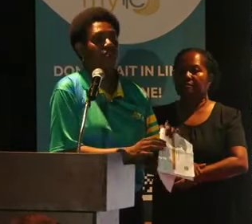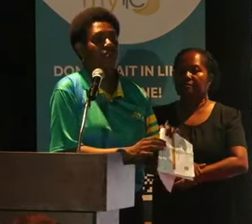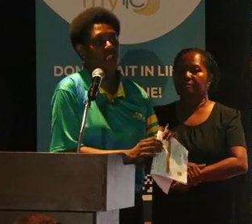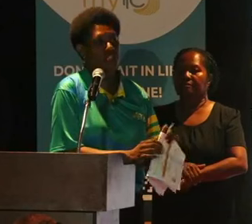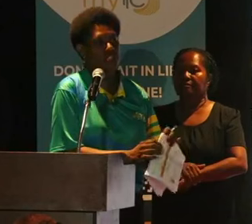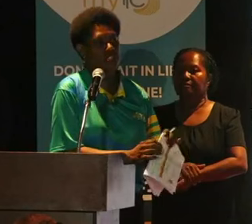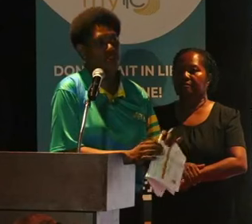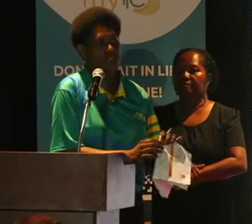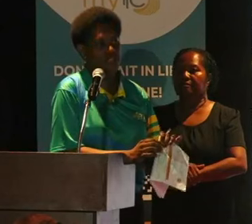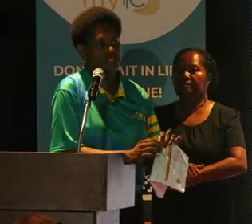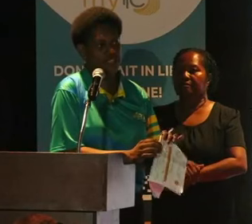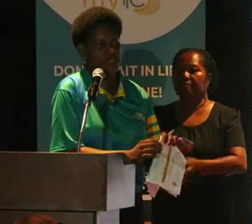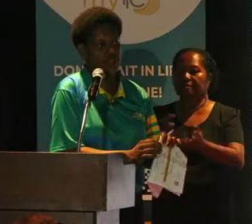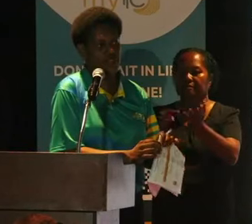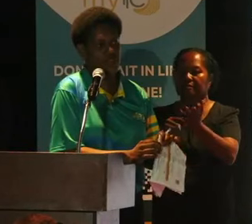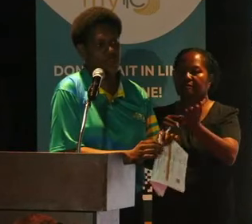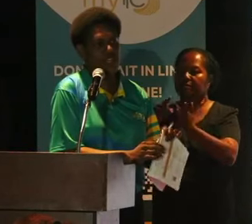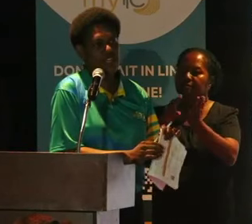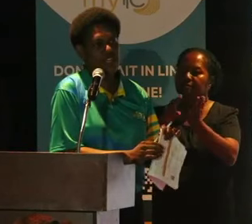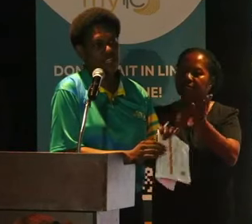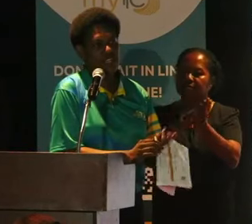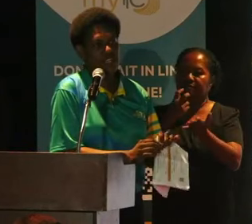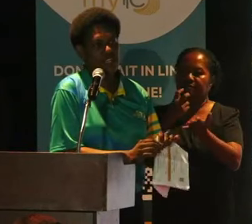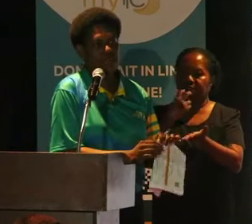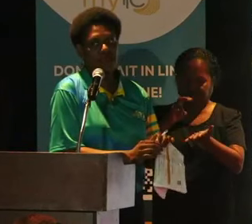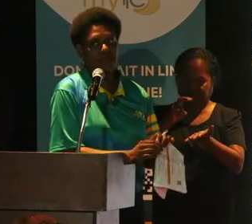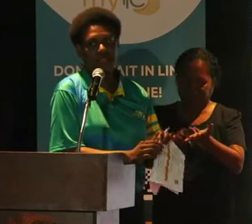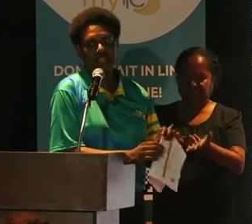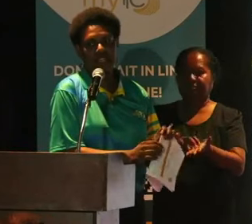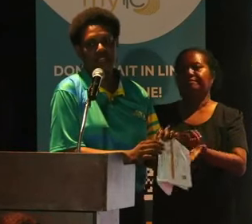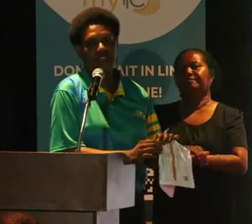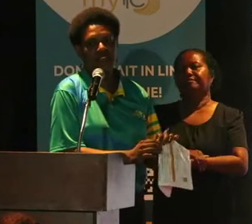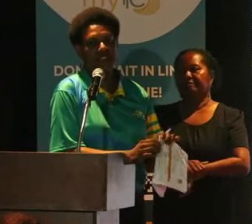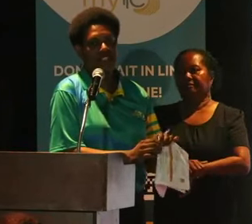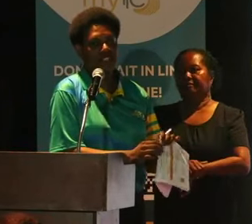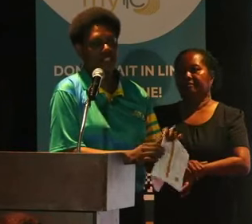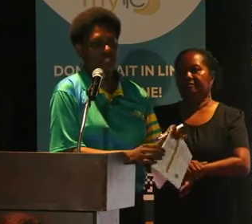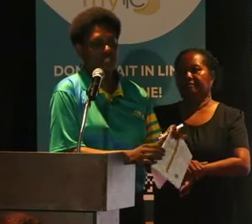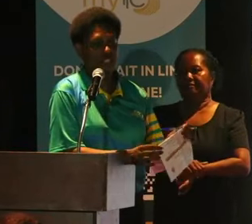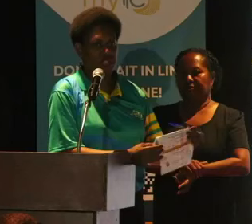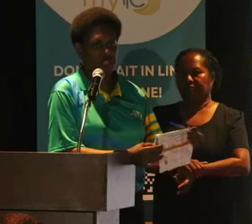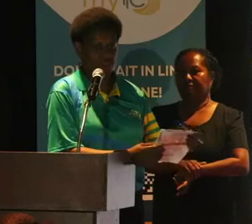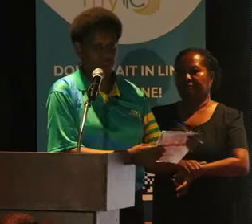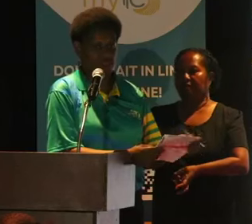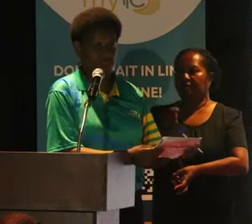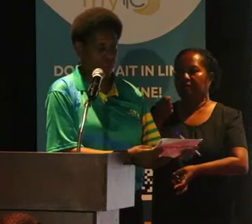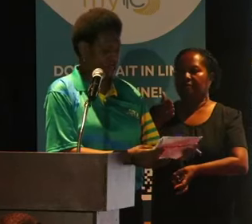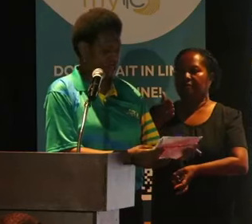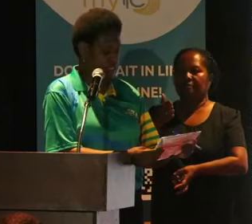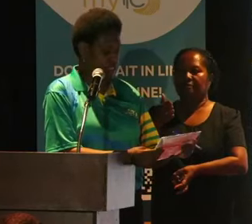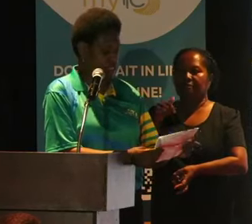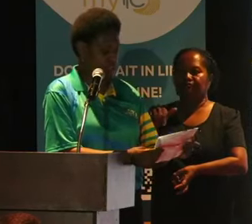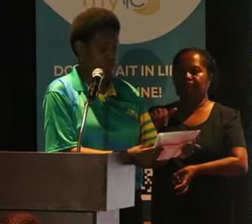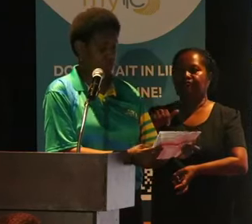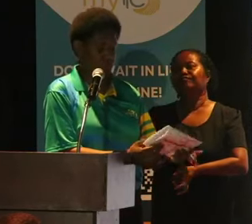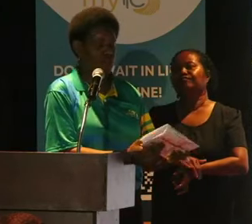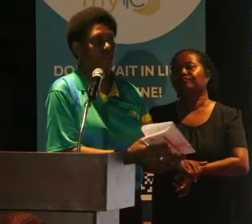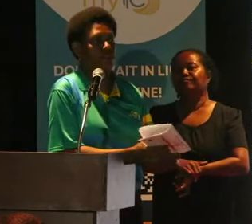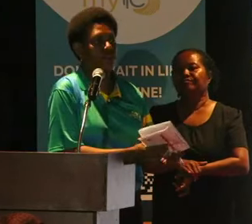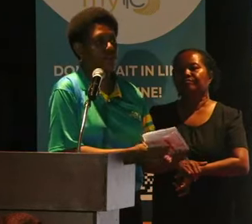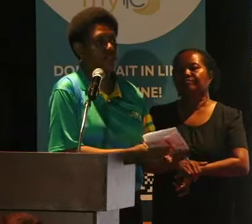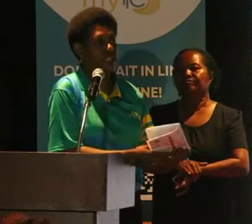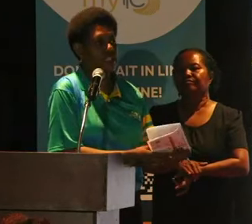teen registration process. So that will be when IRC officers get to speak to all of us, and that